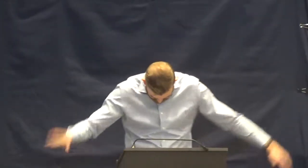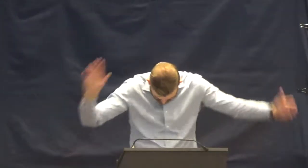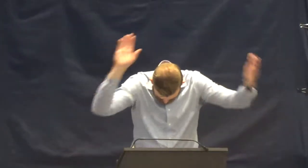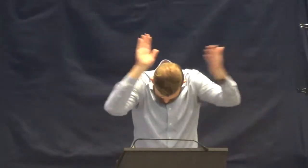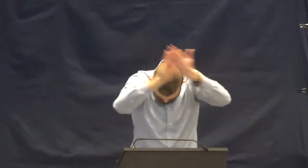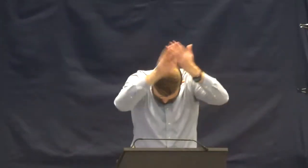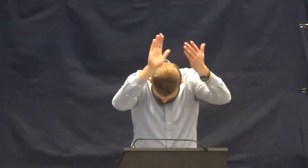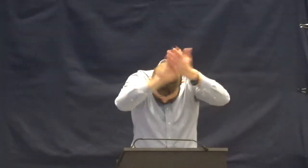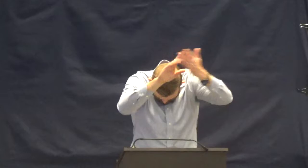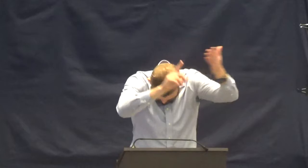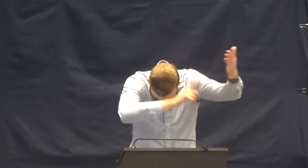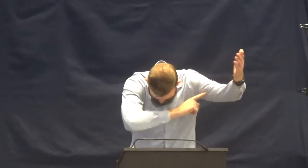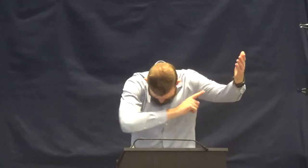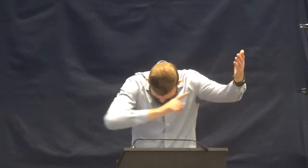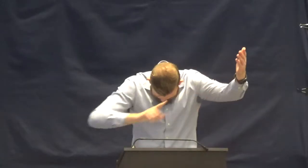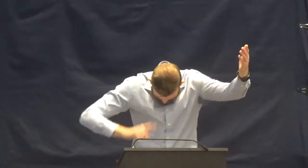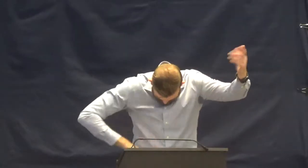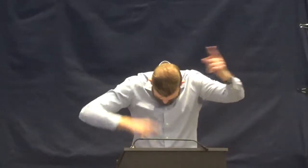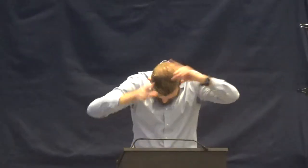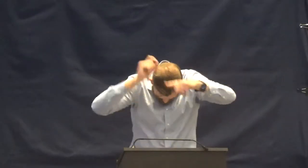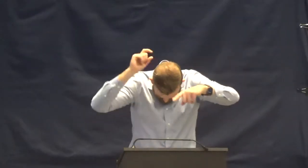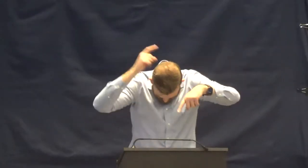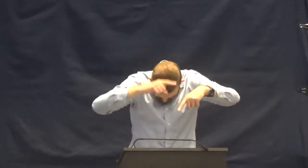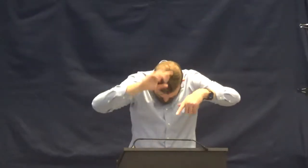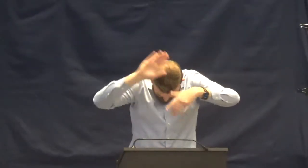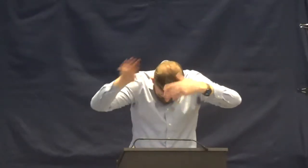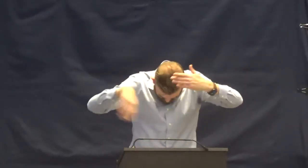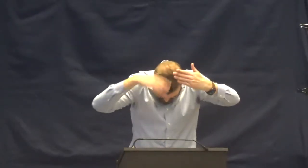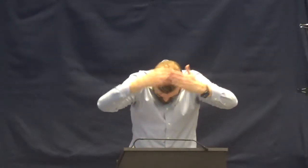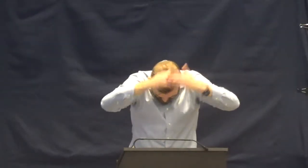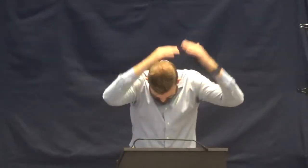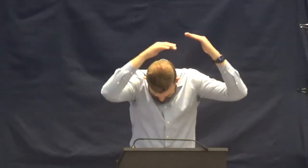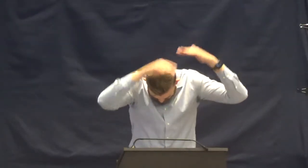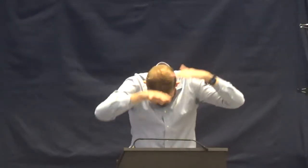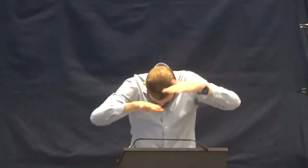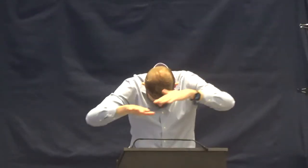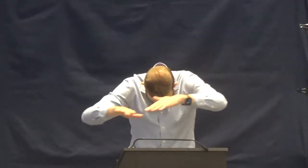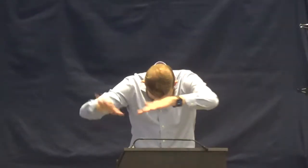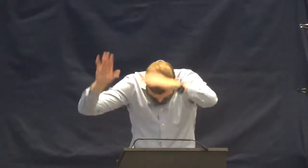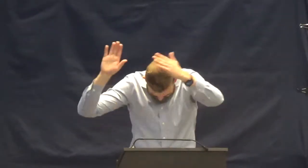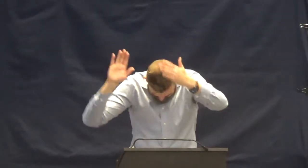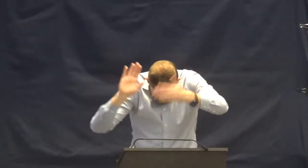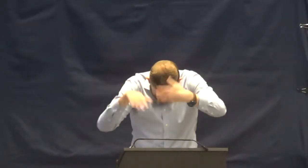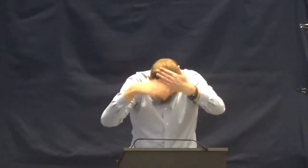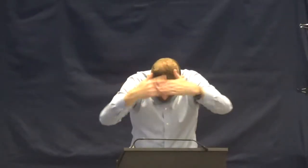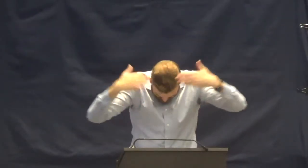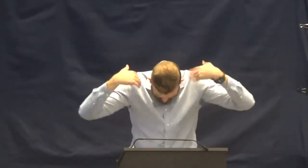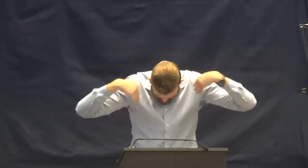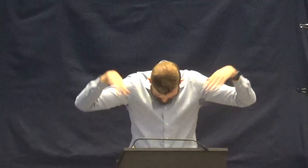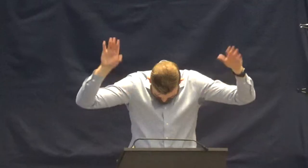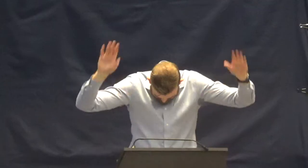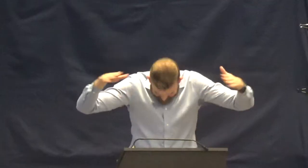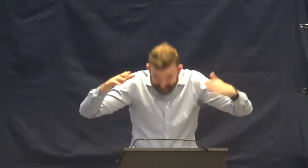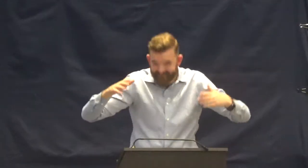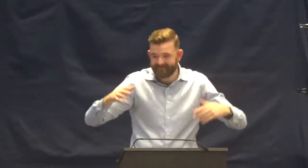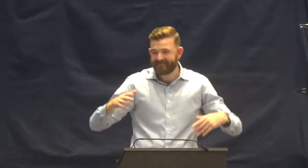they'll look down at their paper and they'll sing, "Praise the Lord, from heaven on earth